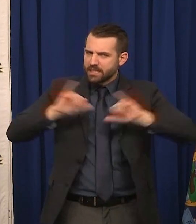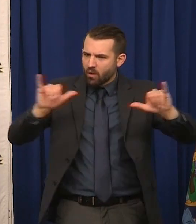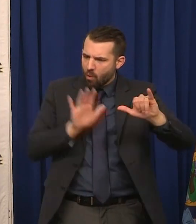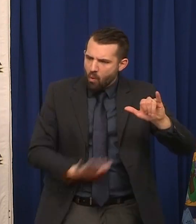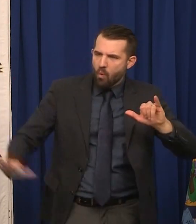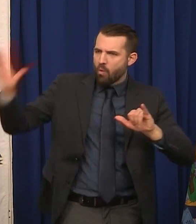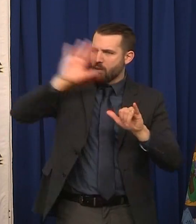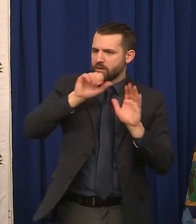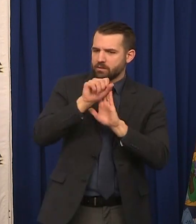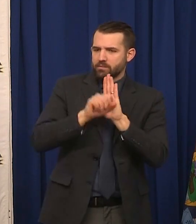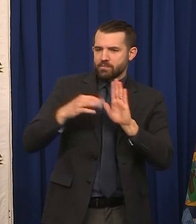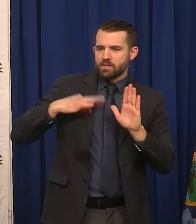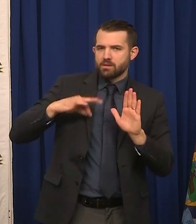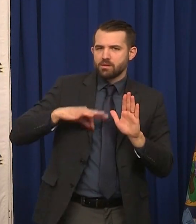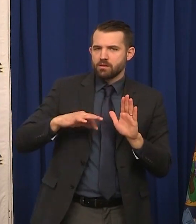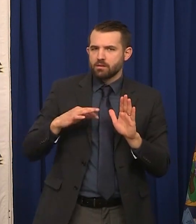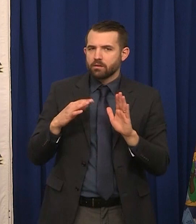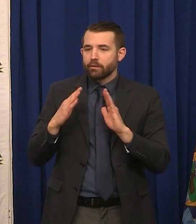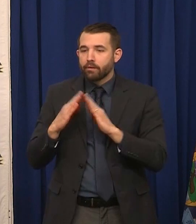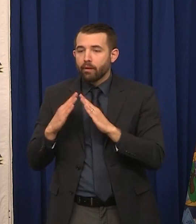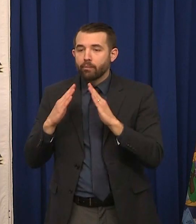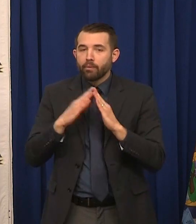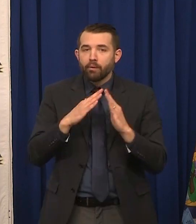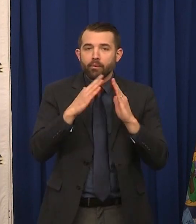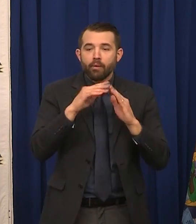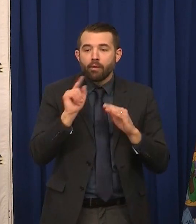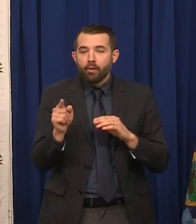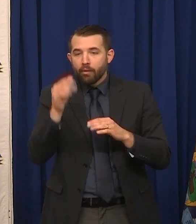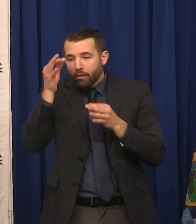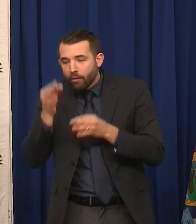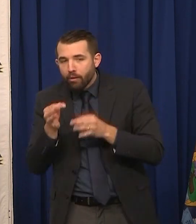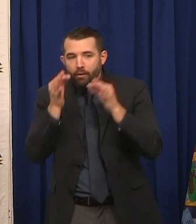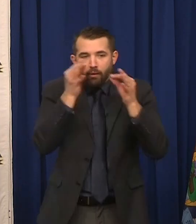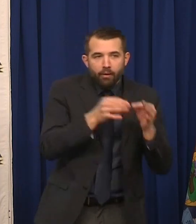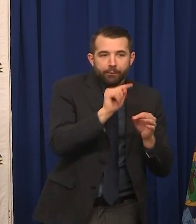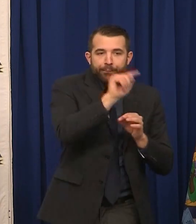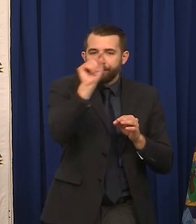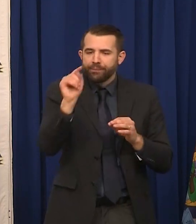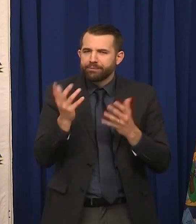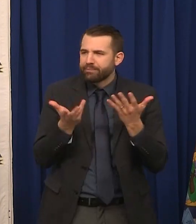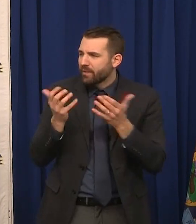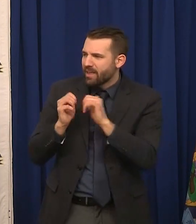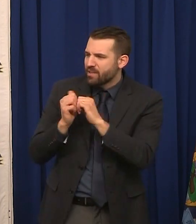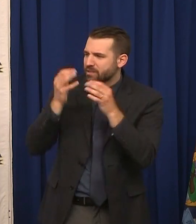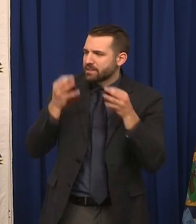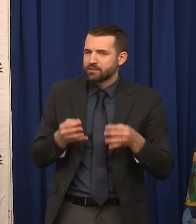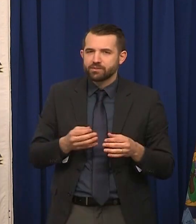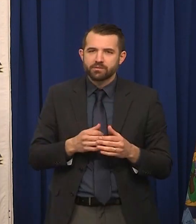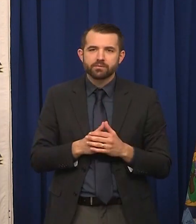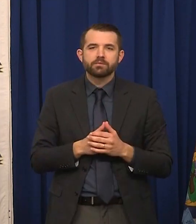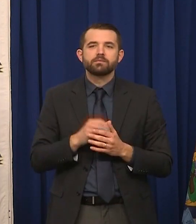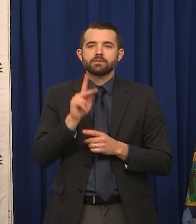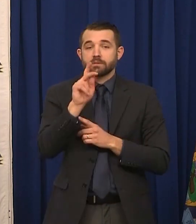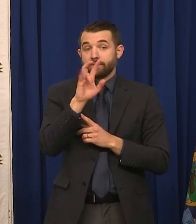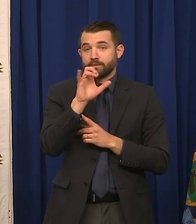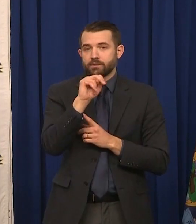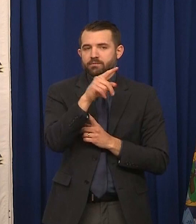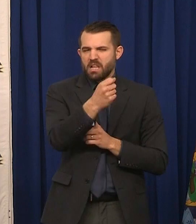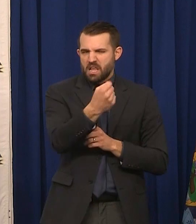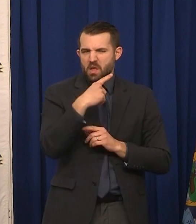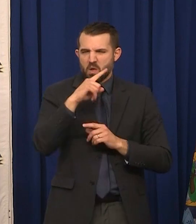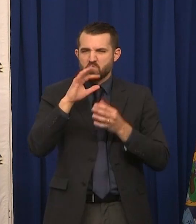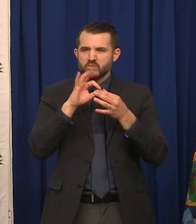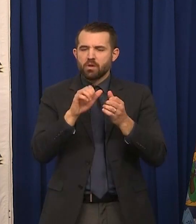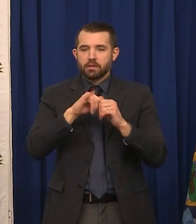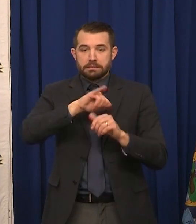stay-at-home versus allowing cities and towns to make that decision? Right. And so Kevin's question is about stay-at-home orders.